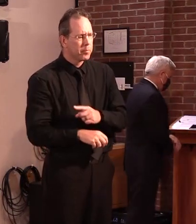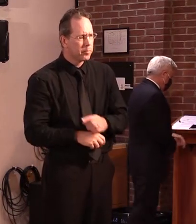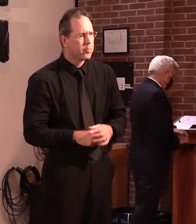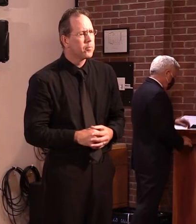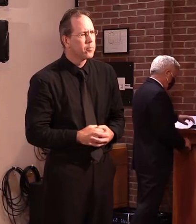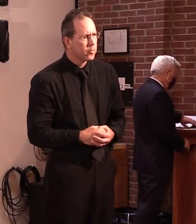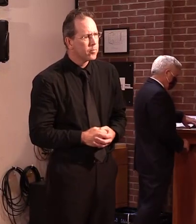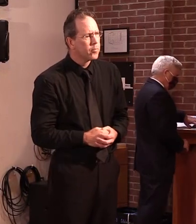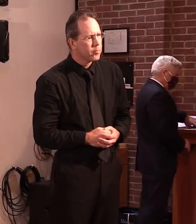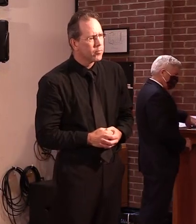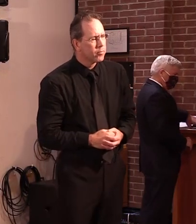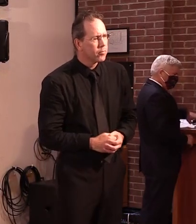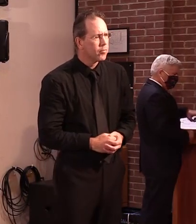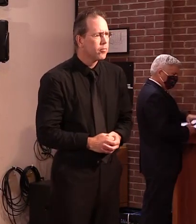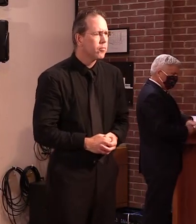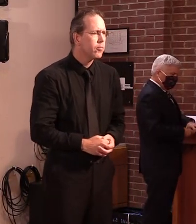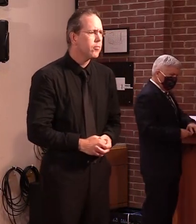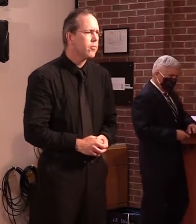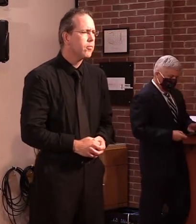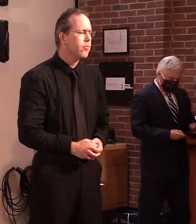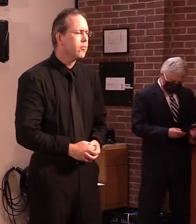your sense of how the